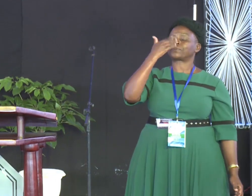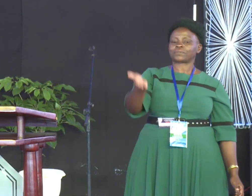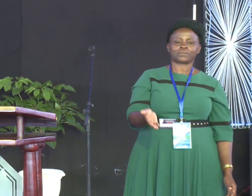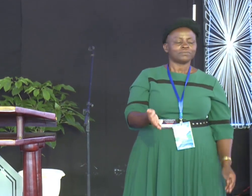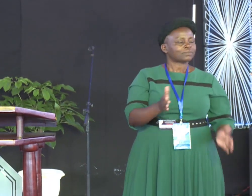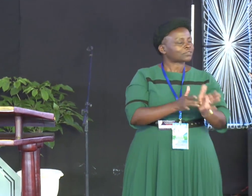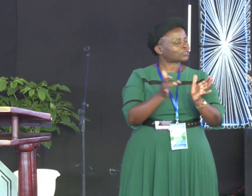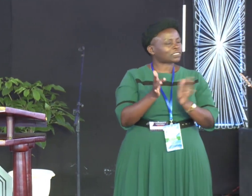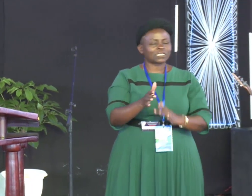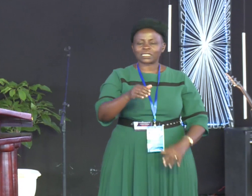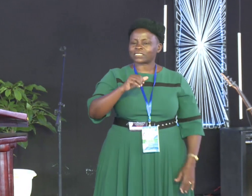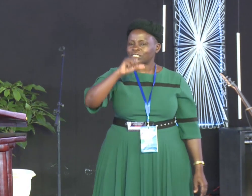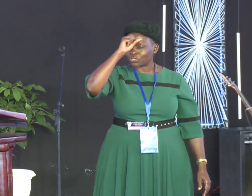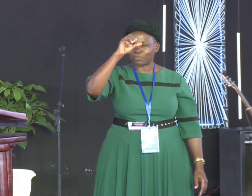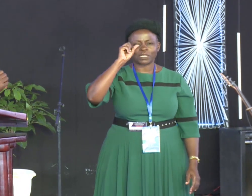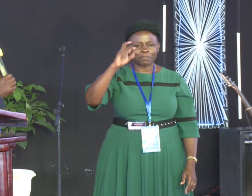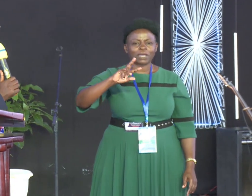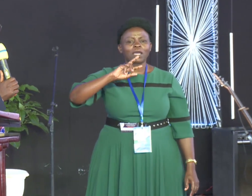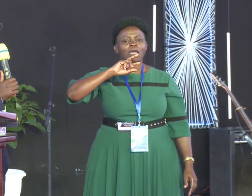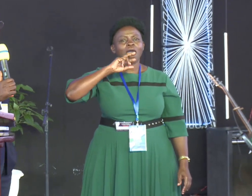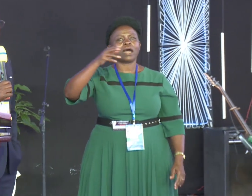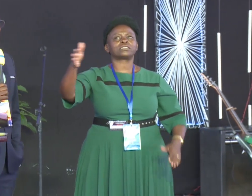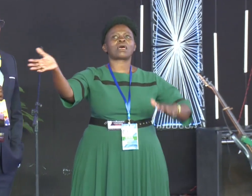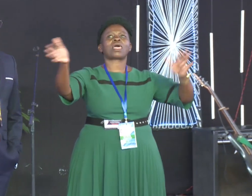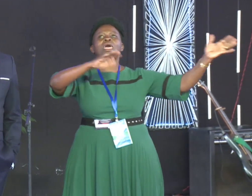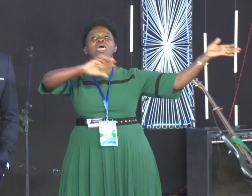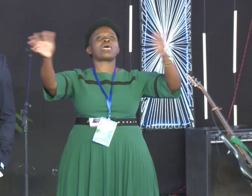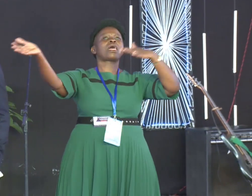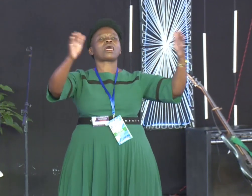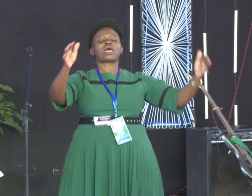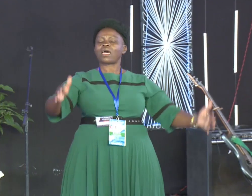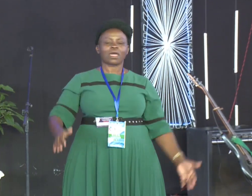si musiru. So Jesus is not kudamu a fool. Banga. To speak unto air.